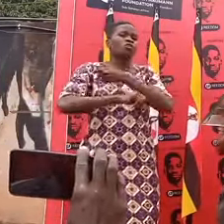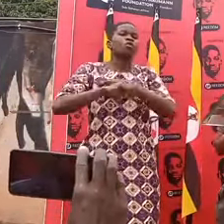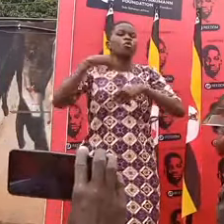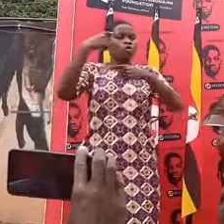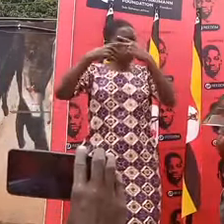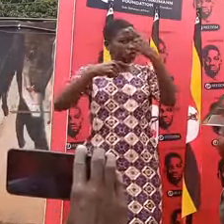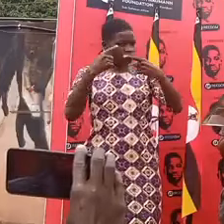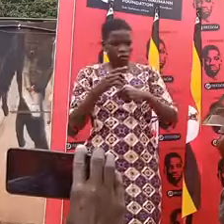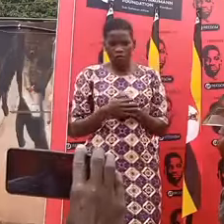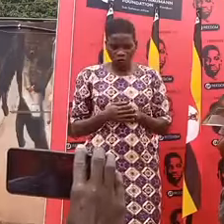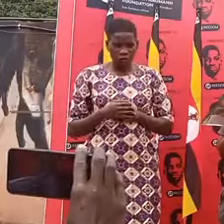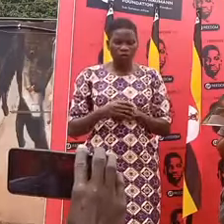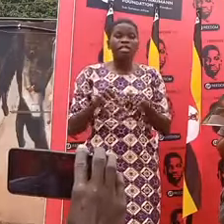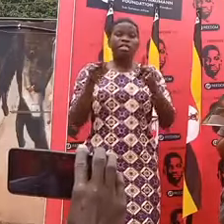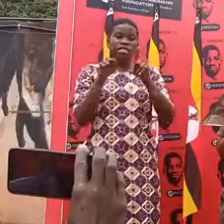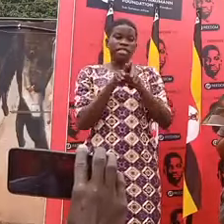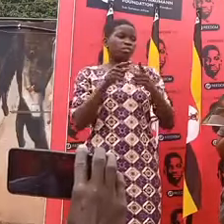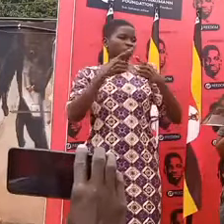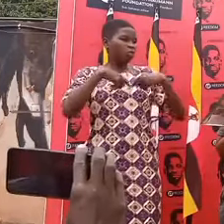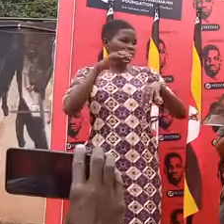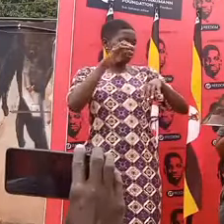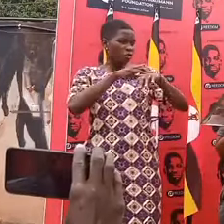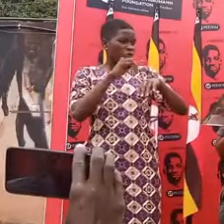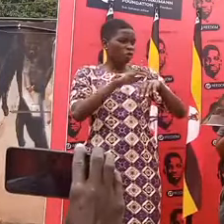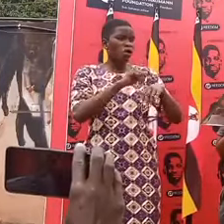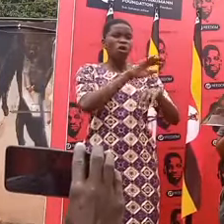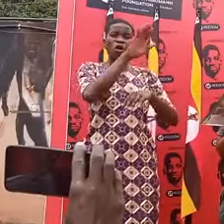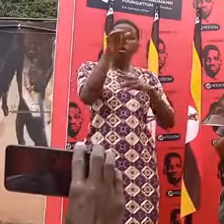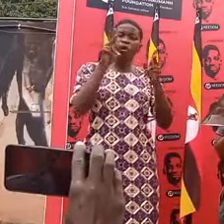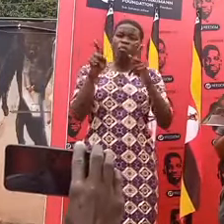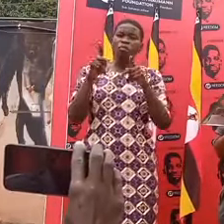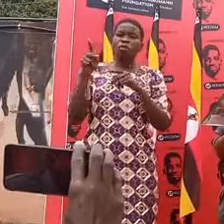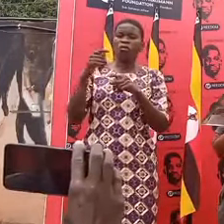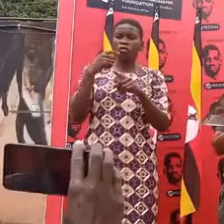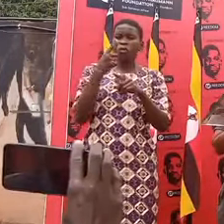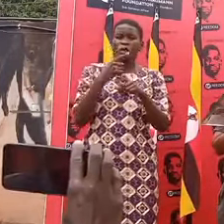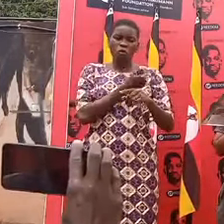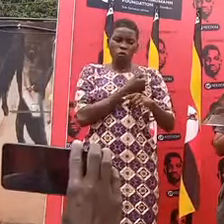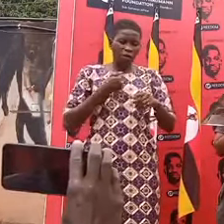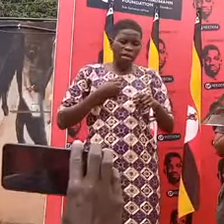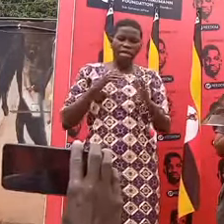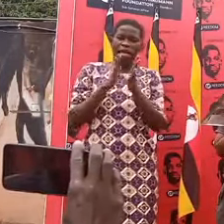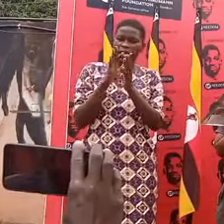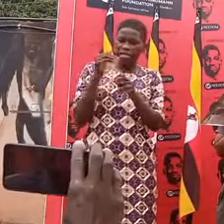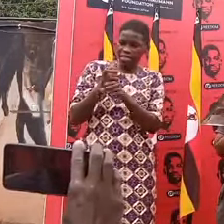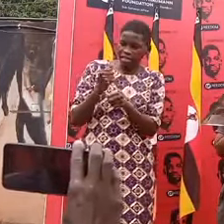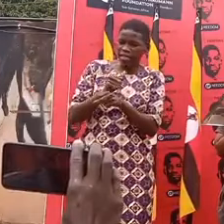And we also call upon all people power and NUP women to participate at